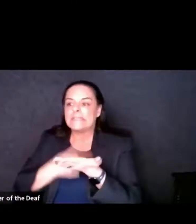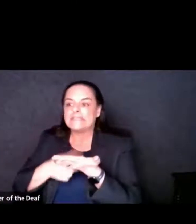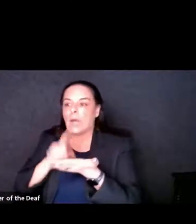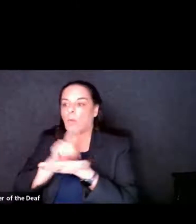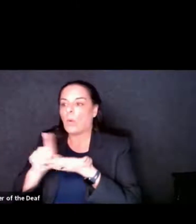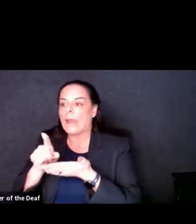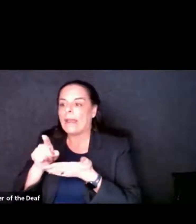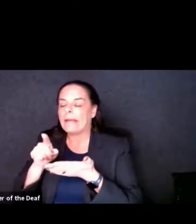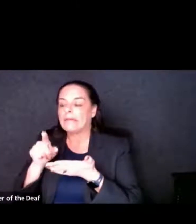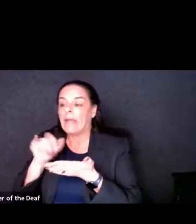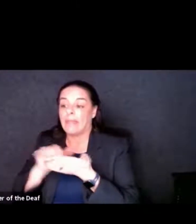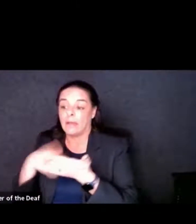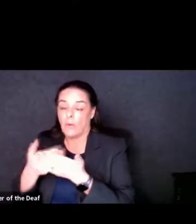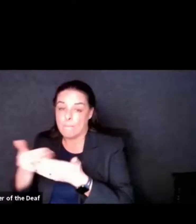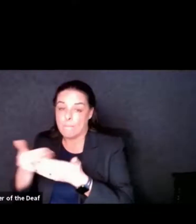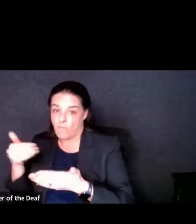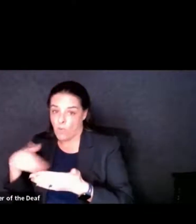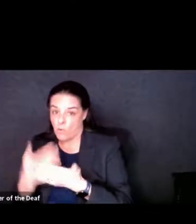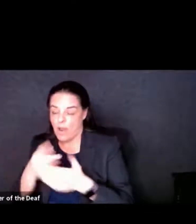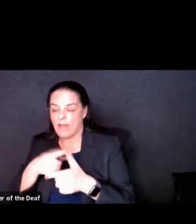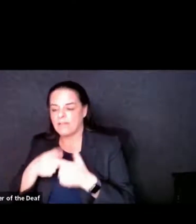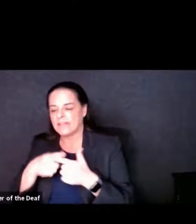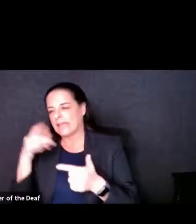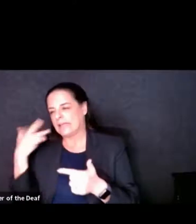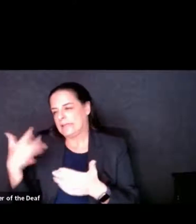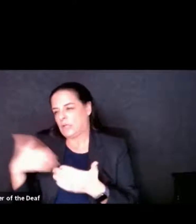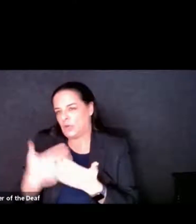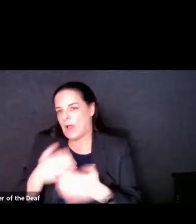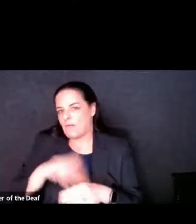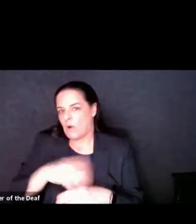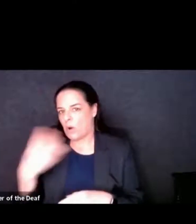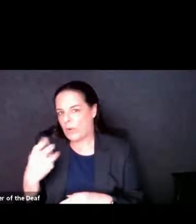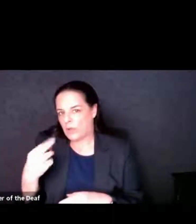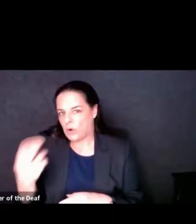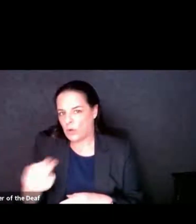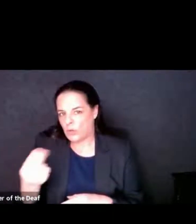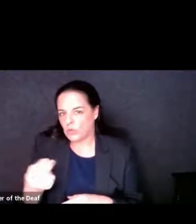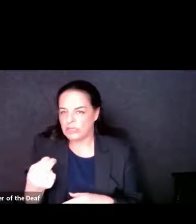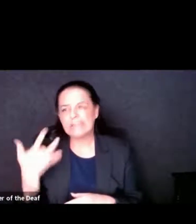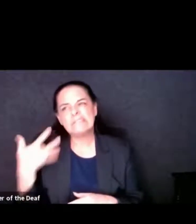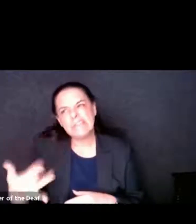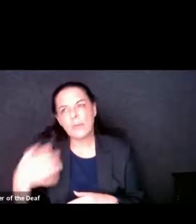then it's been arriving Wednesday or Thursday, pretty consistently on Thursday.